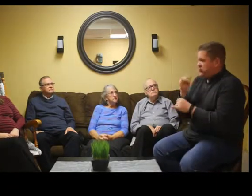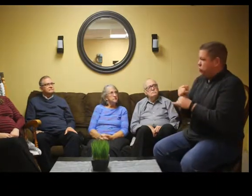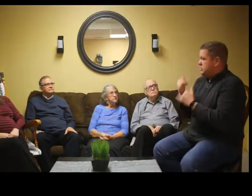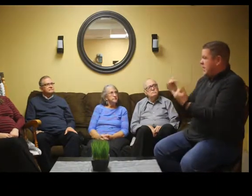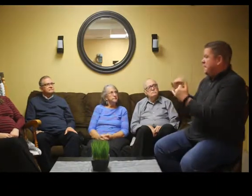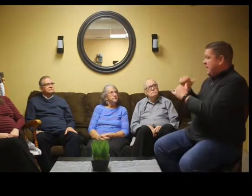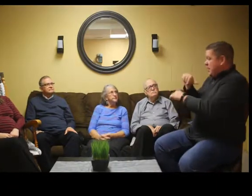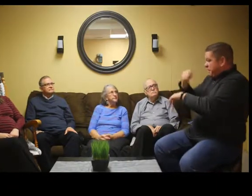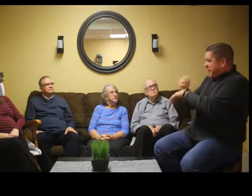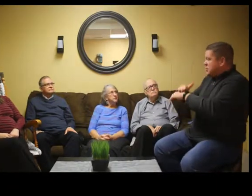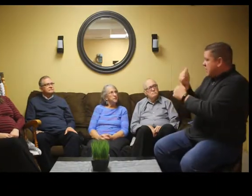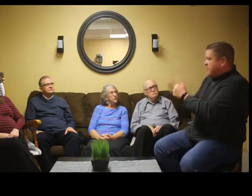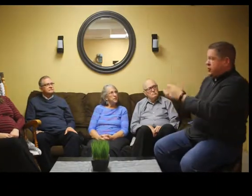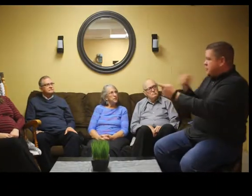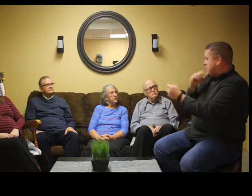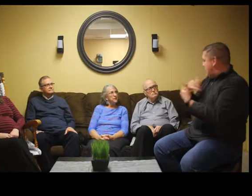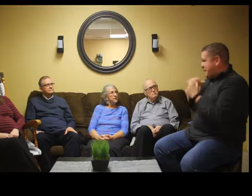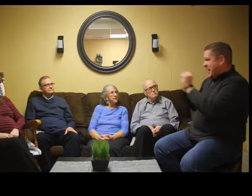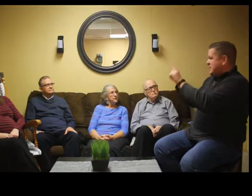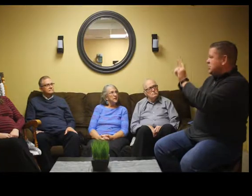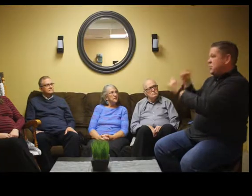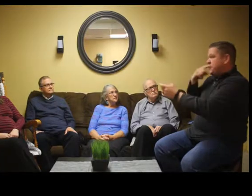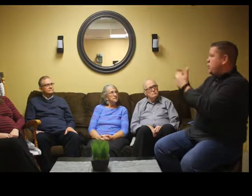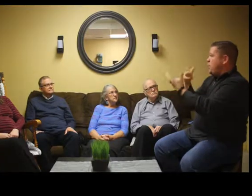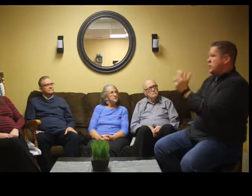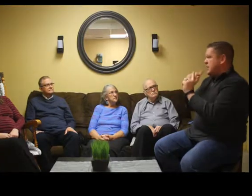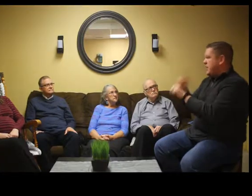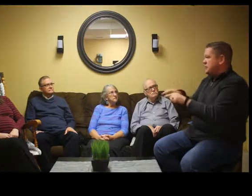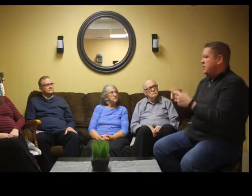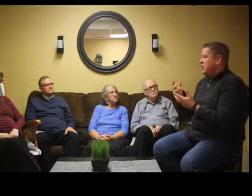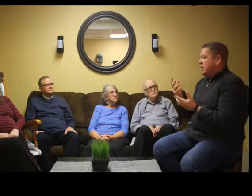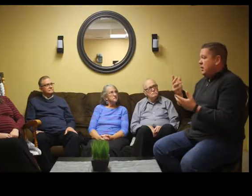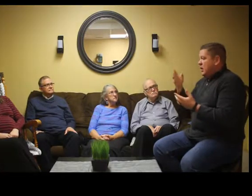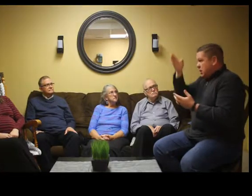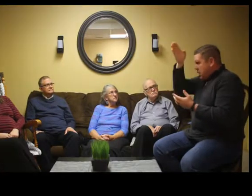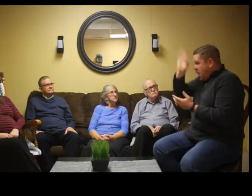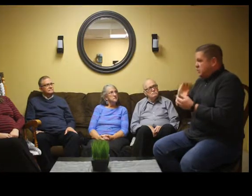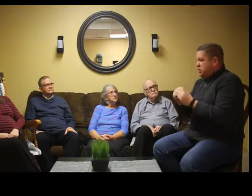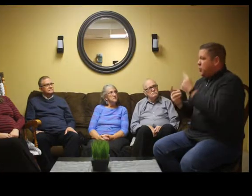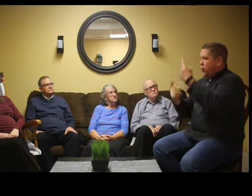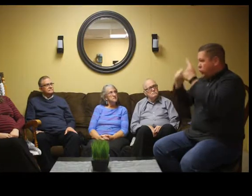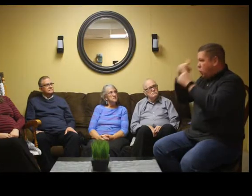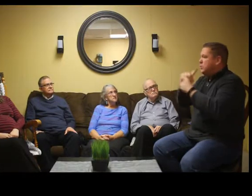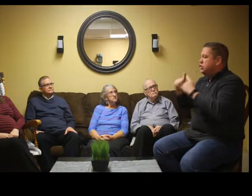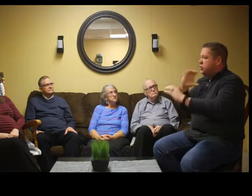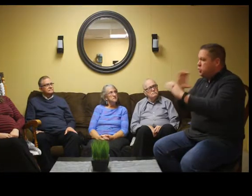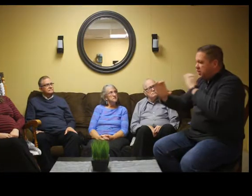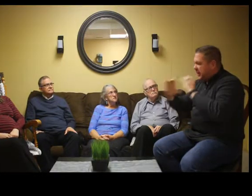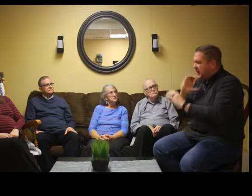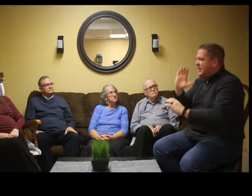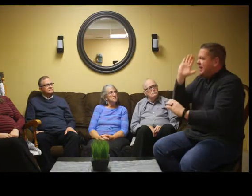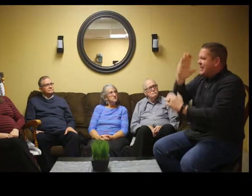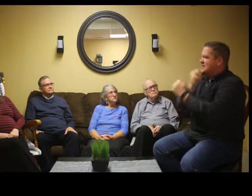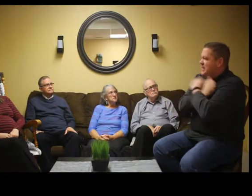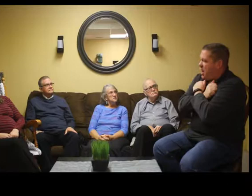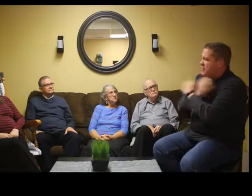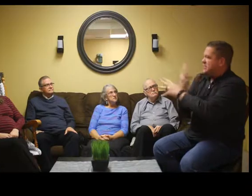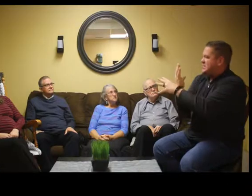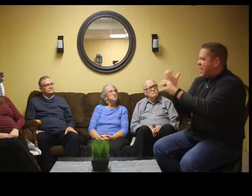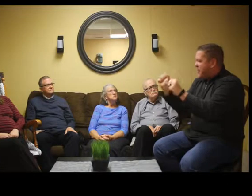schools. Now, based on everything you said, I'm going to ask this question for whoever wants to answer. God's number one goal is to communicate His love and salvation